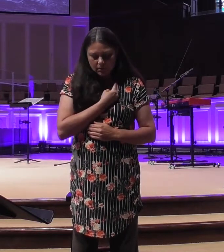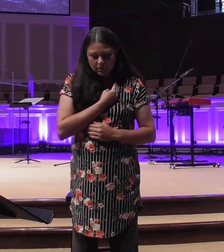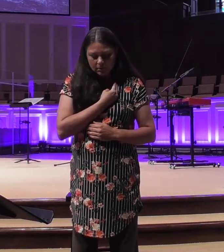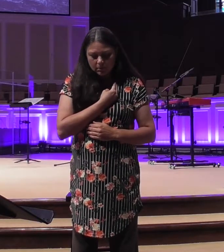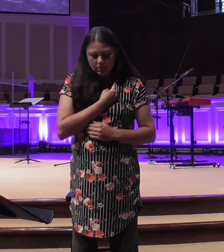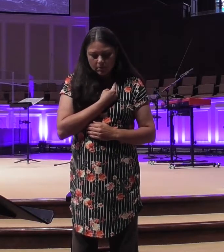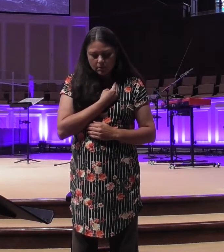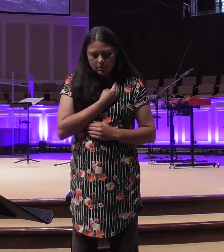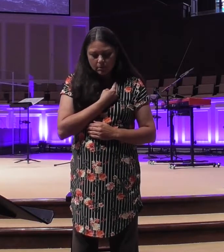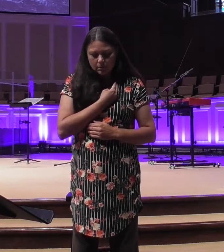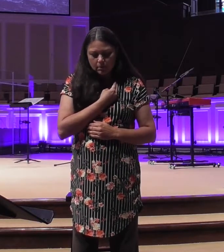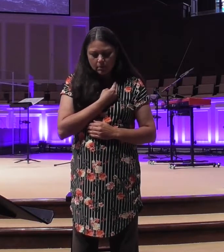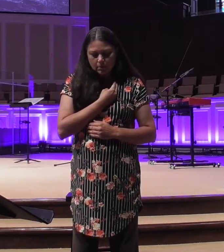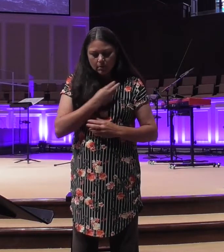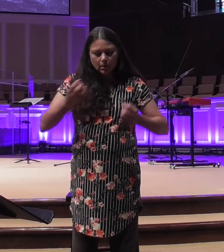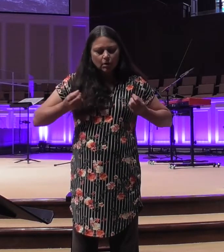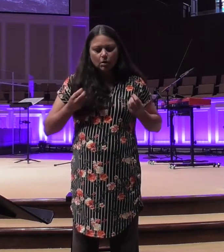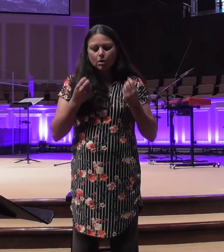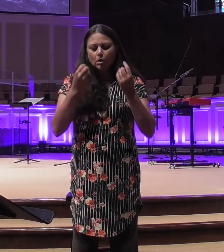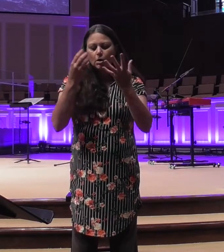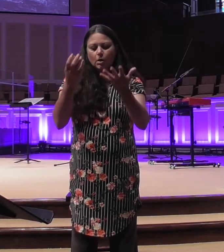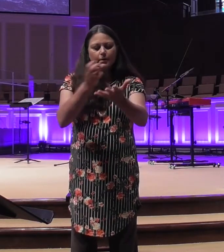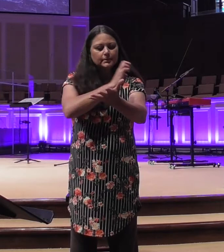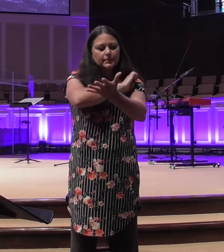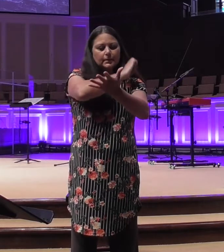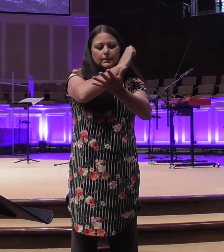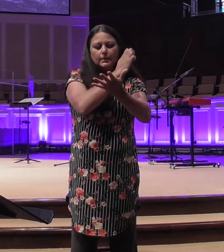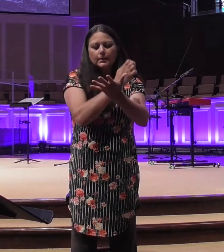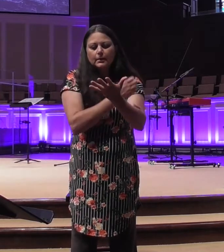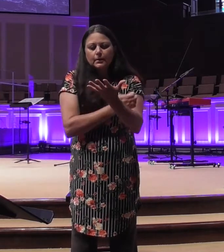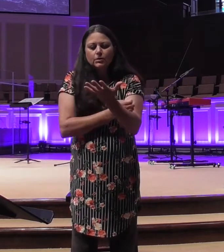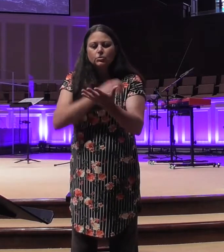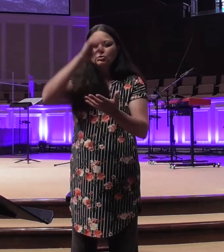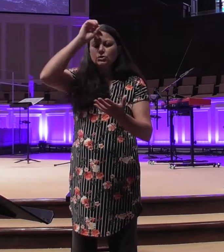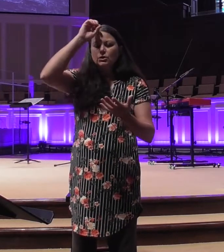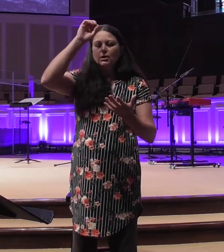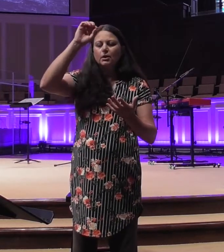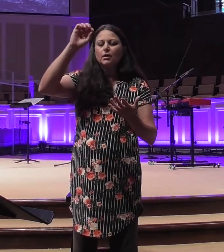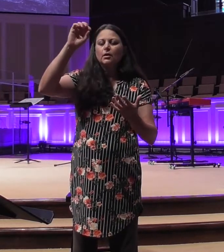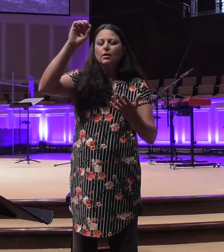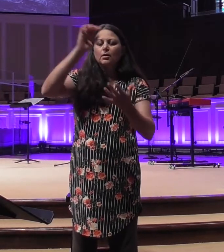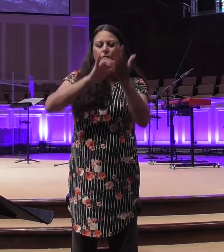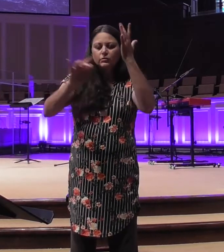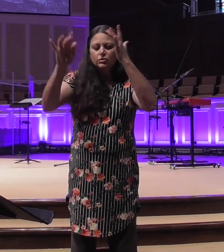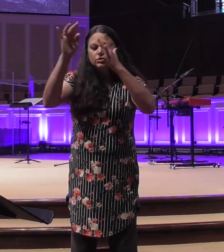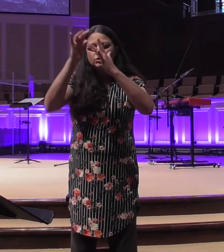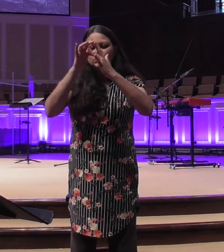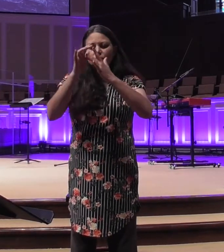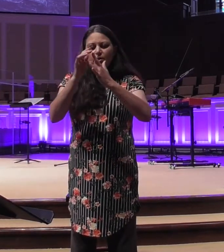The energizing, life-giving Spirit of the Son fueling us that we might go into the world